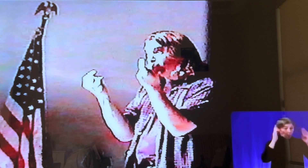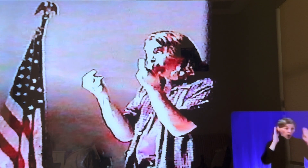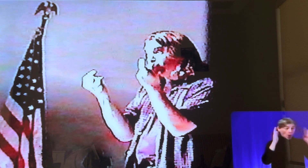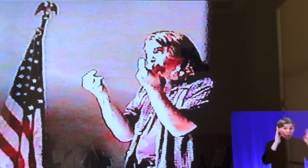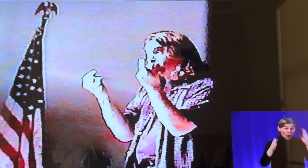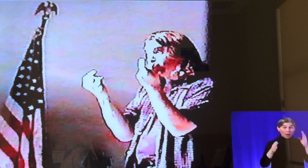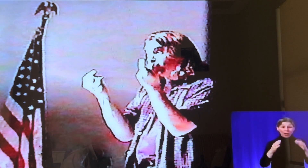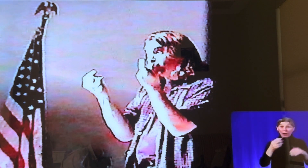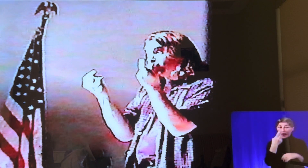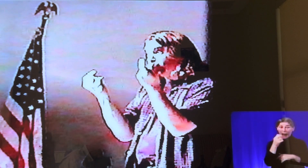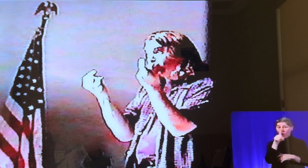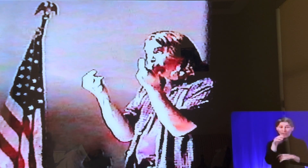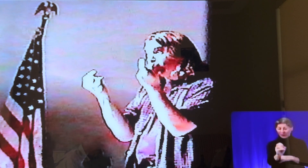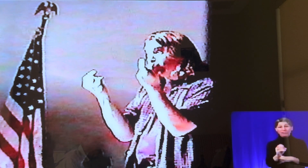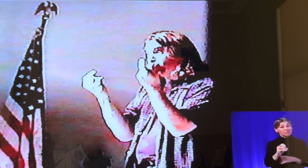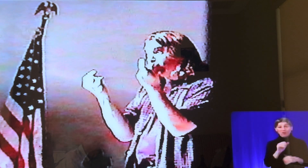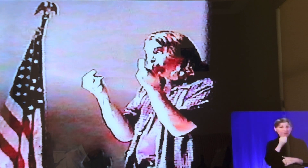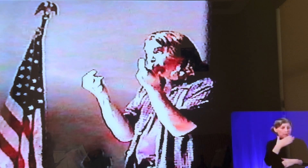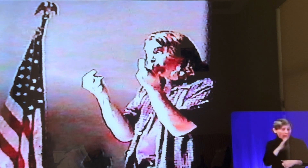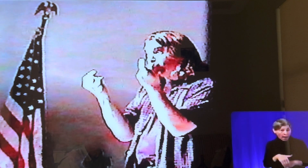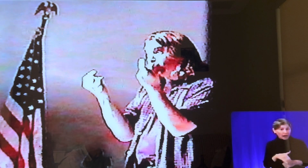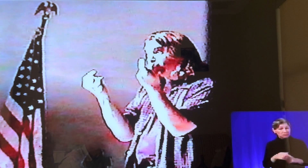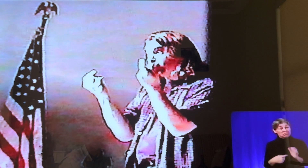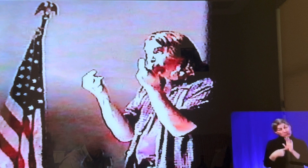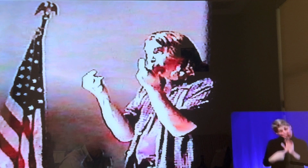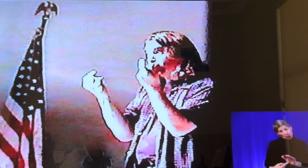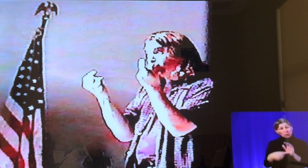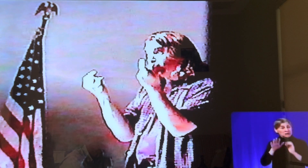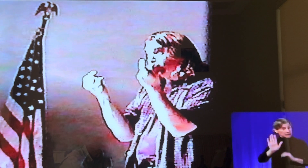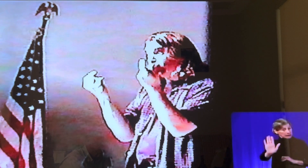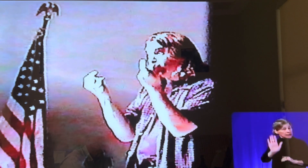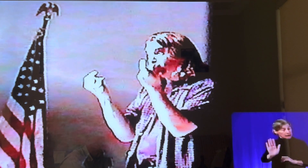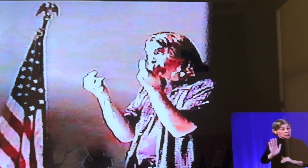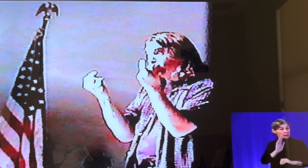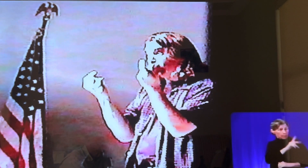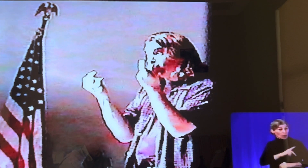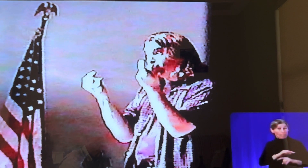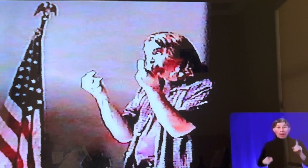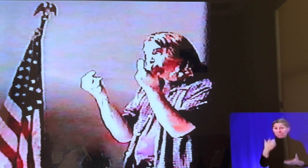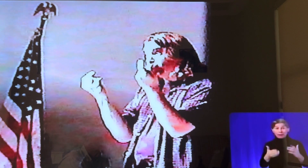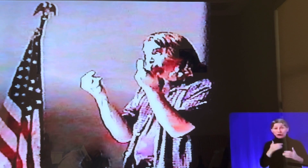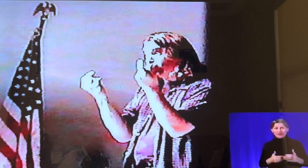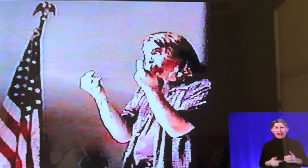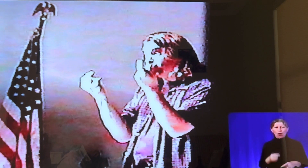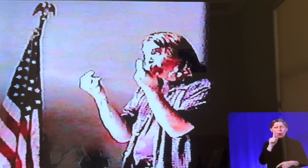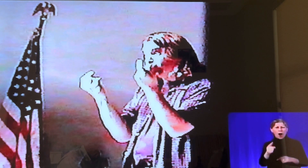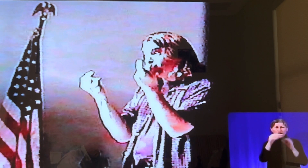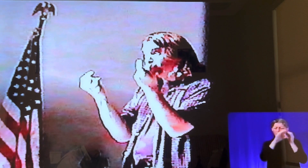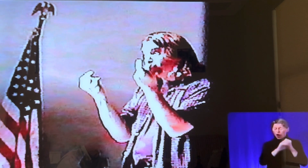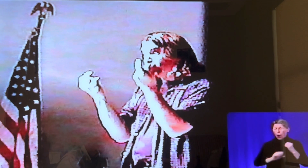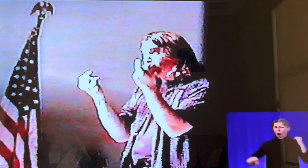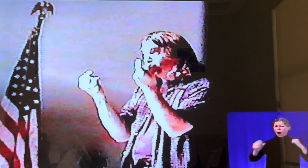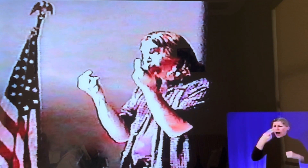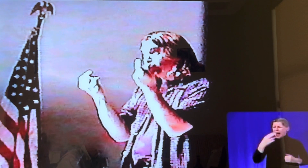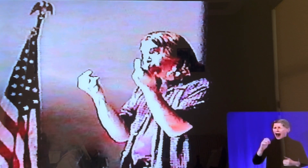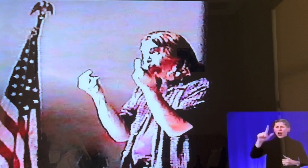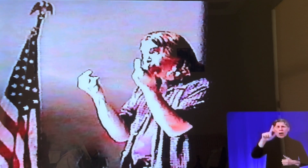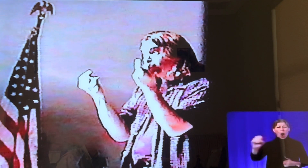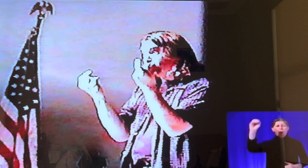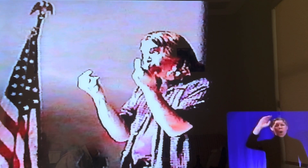seems to show his personality. But another thing you might do is hello, one big long held out hello. Or